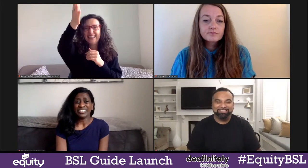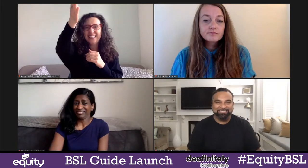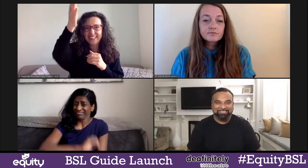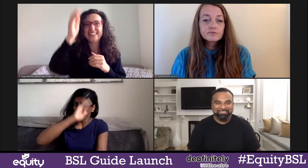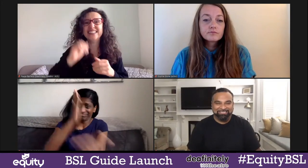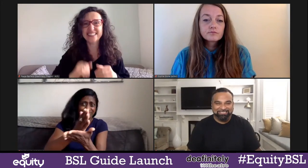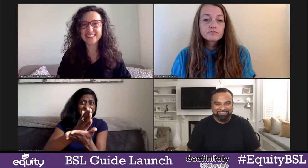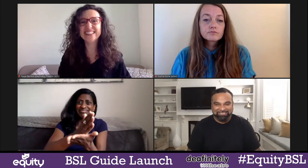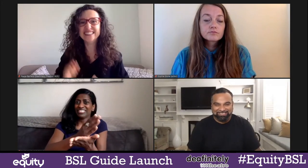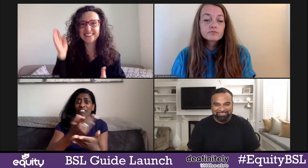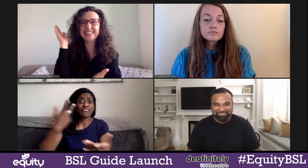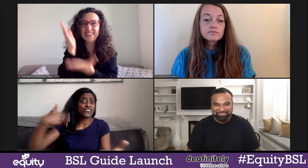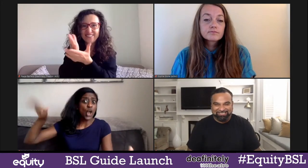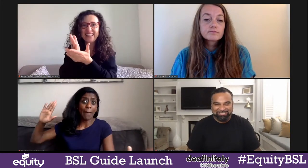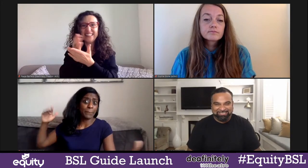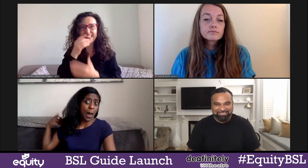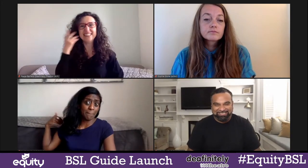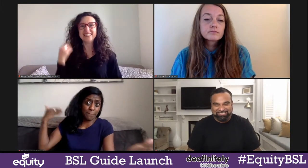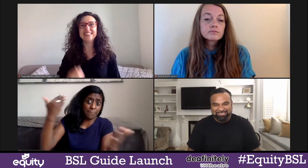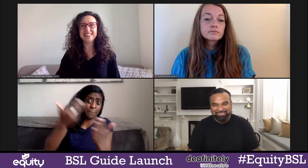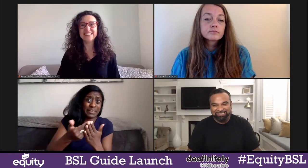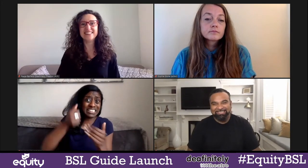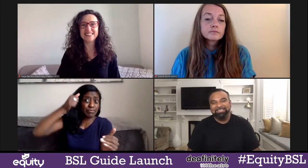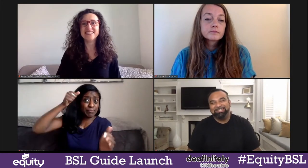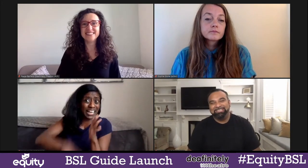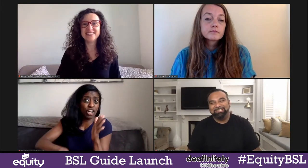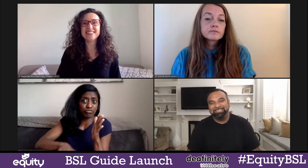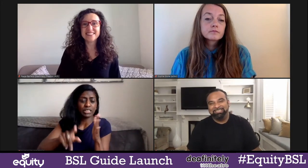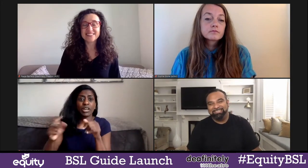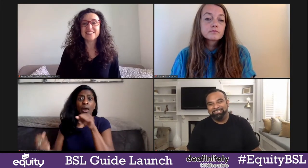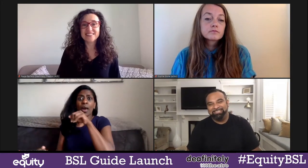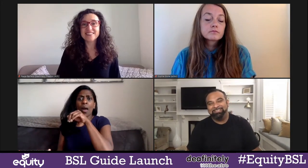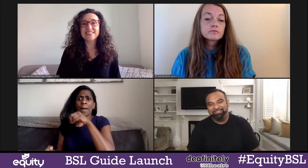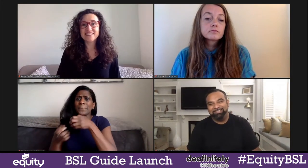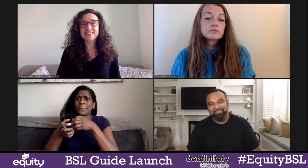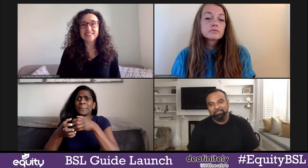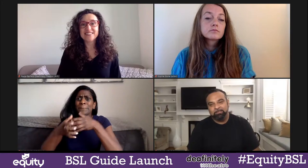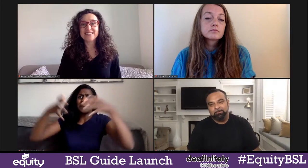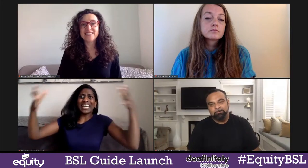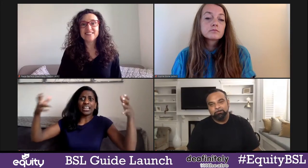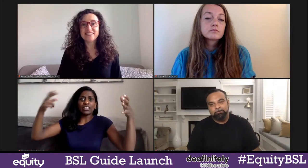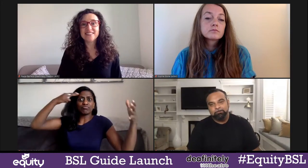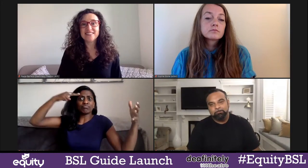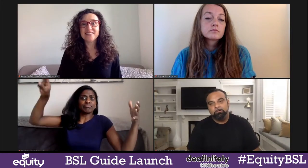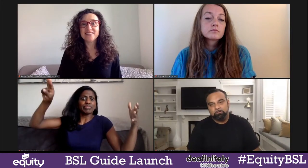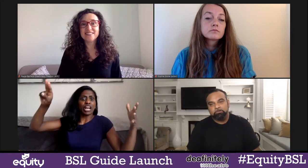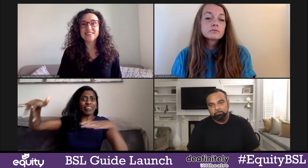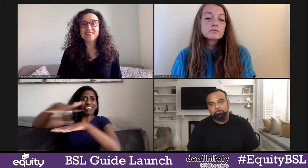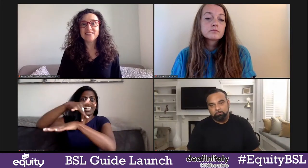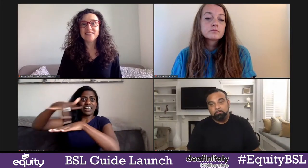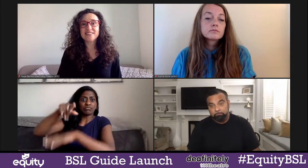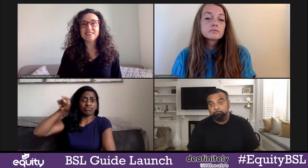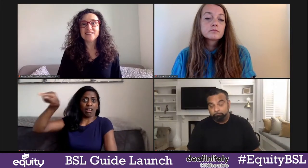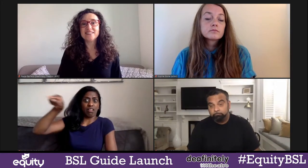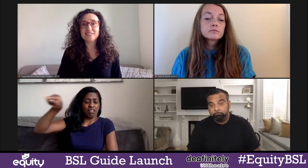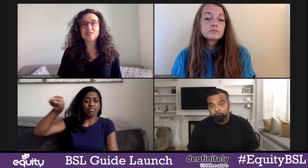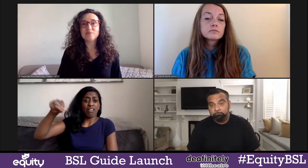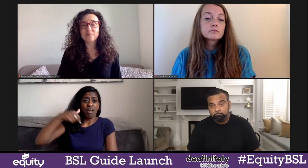it's so important? Nadia first, please. Oh, completely. Based on my experience, I've been